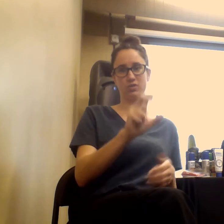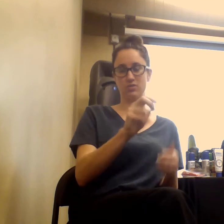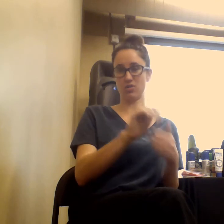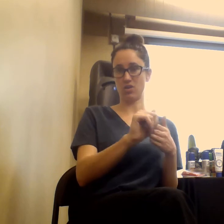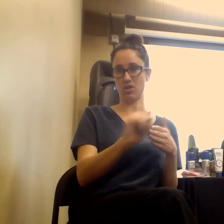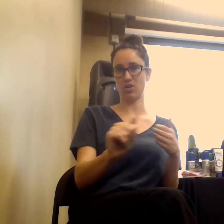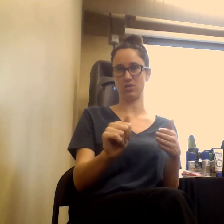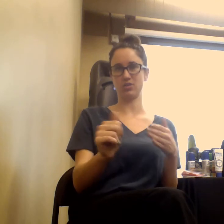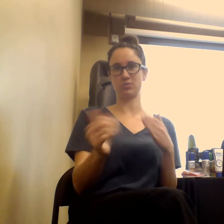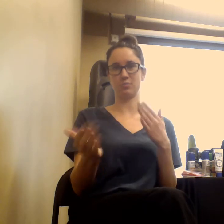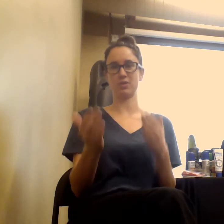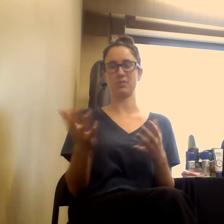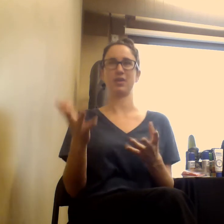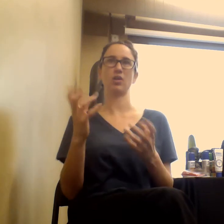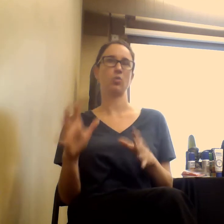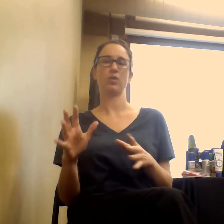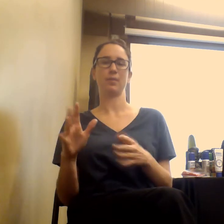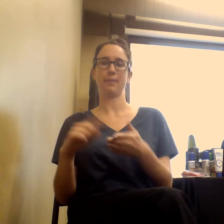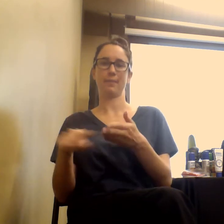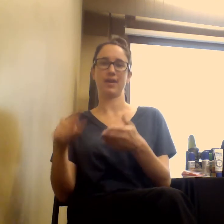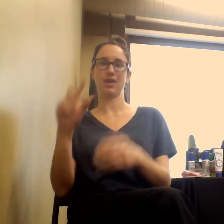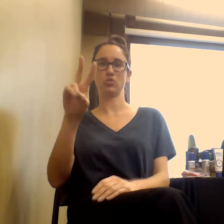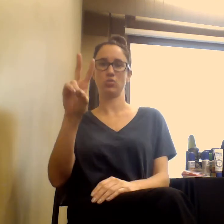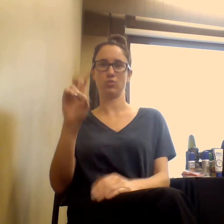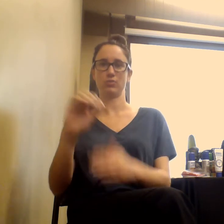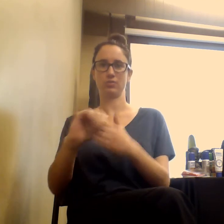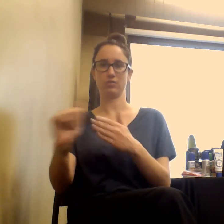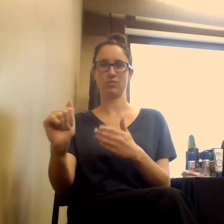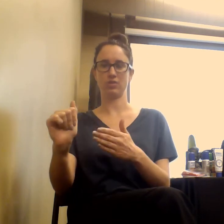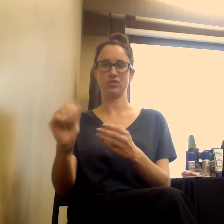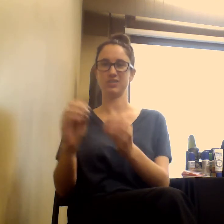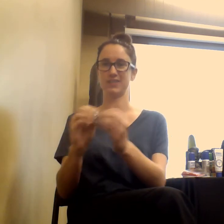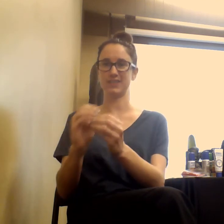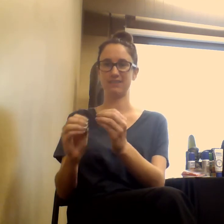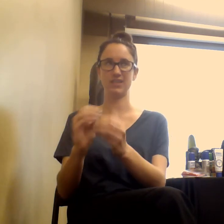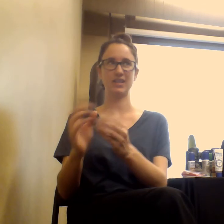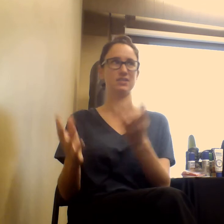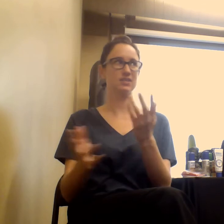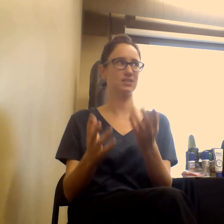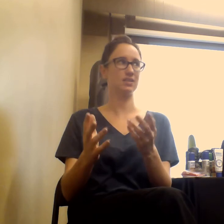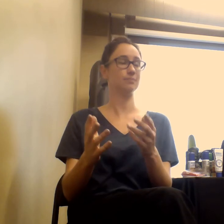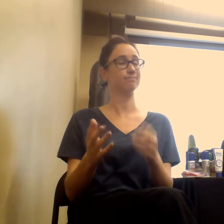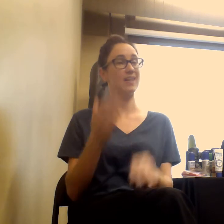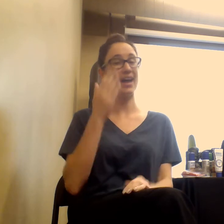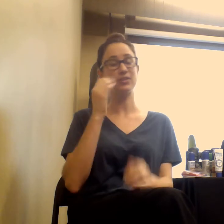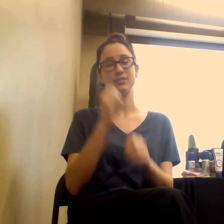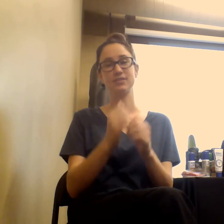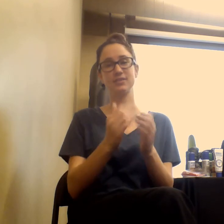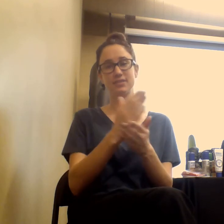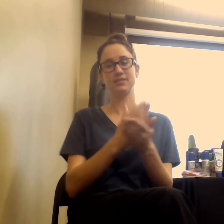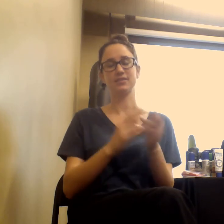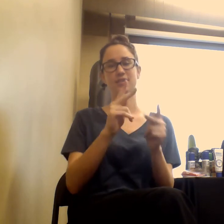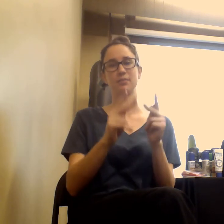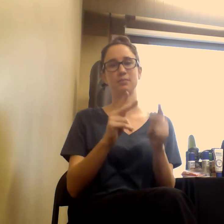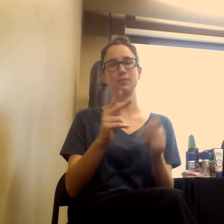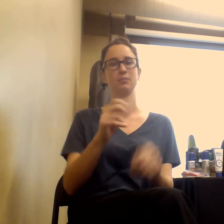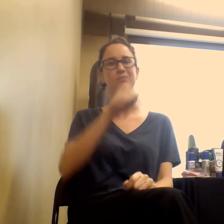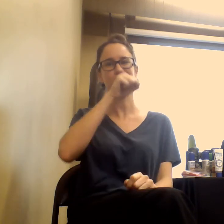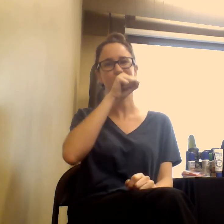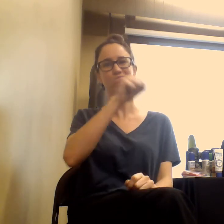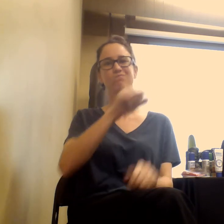Yes. I know guys that run in boots that are 20 years old and they're like, no, I'm giving them up. I don't care what it costs. Get them